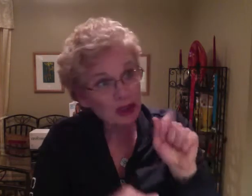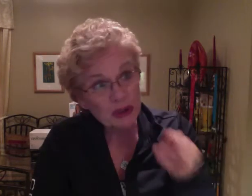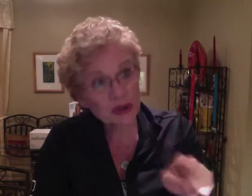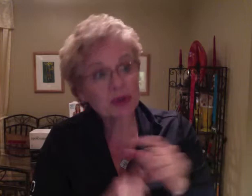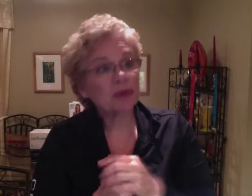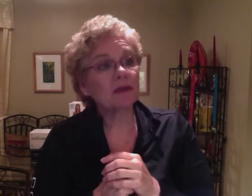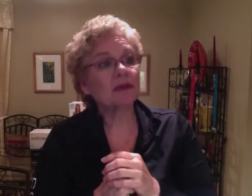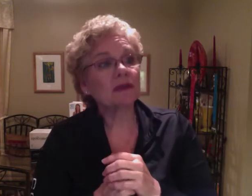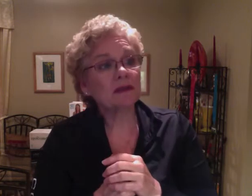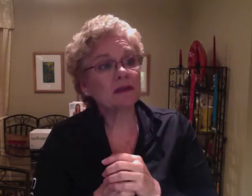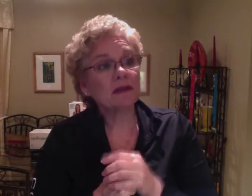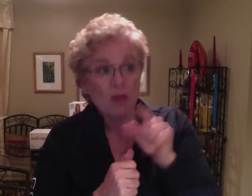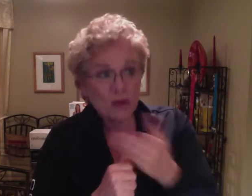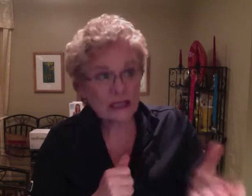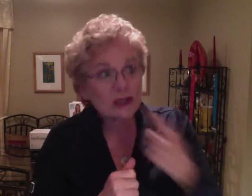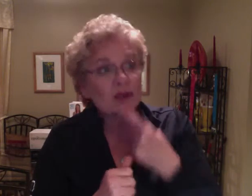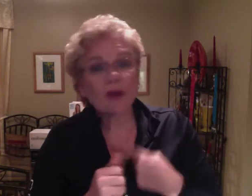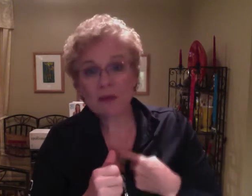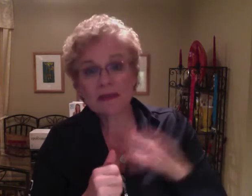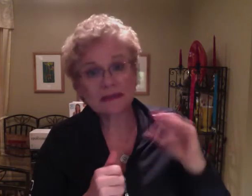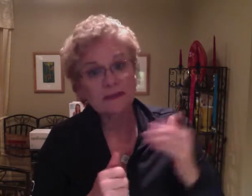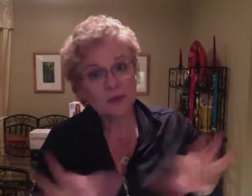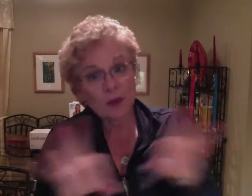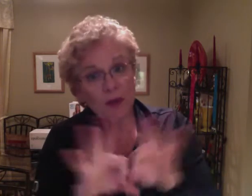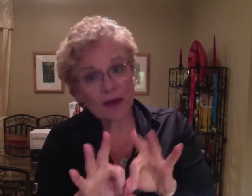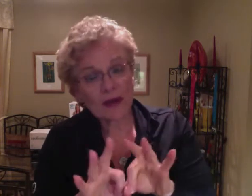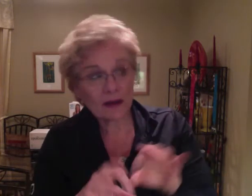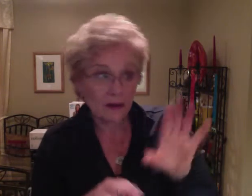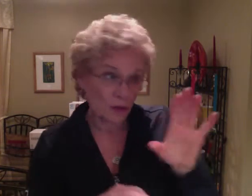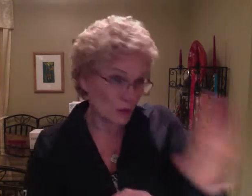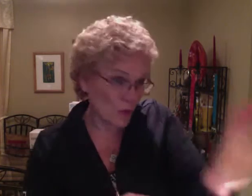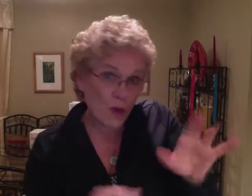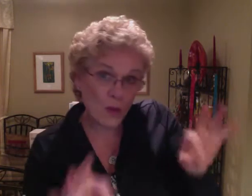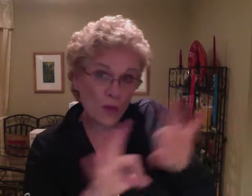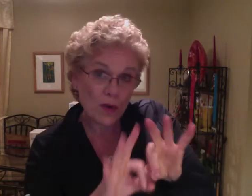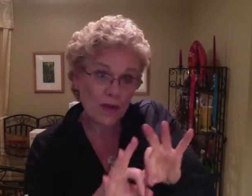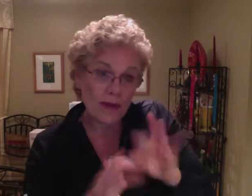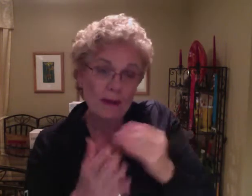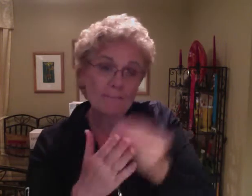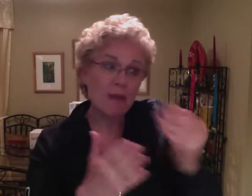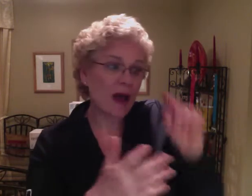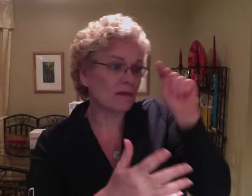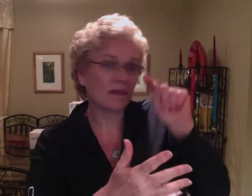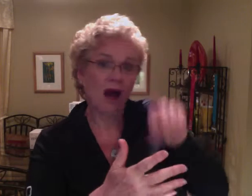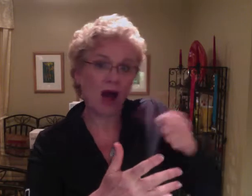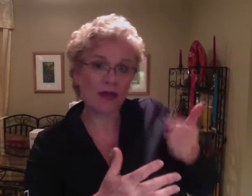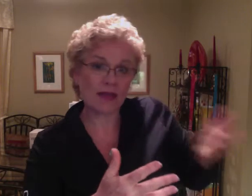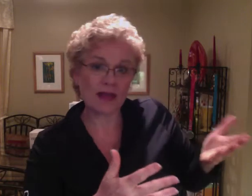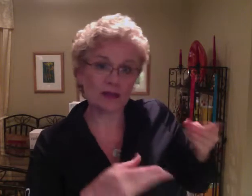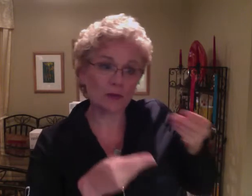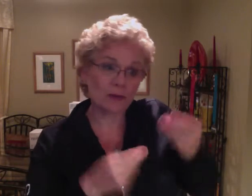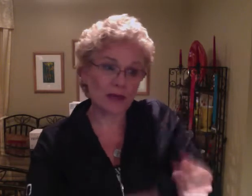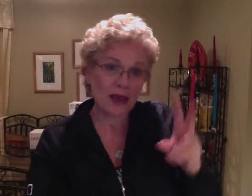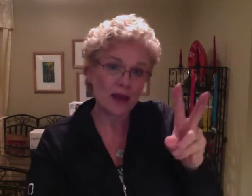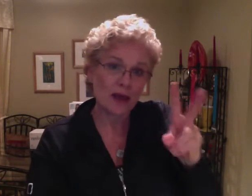me sure seem like it is. You're worth it. And I'm going to be honest, buying other stuff that you would pay $200 for, maybe throughout the week